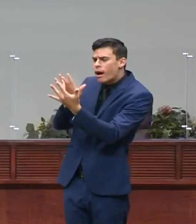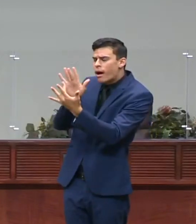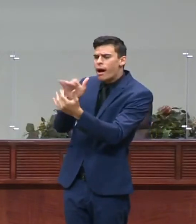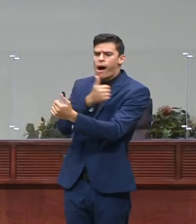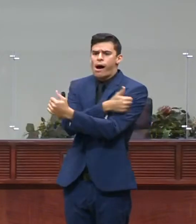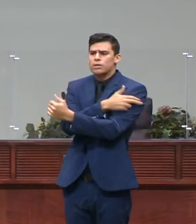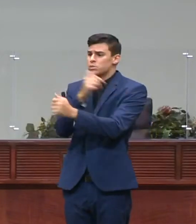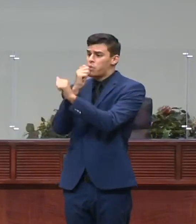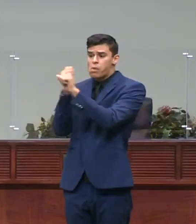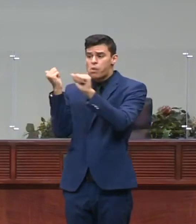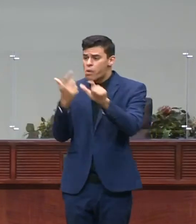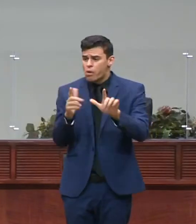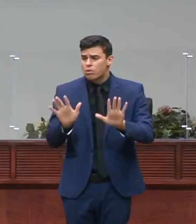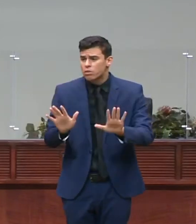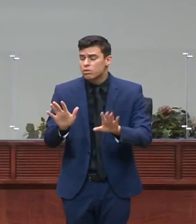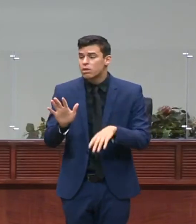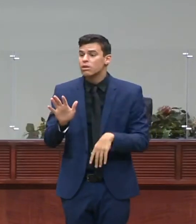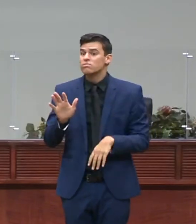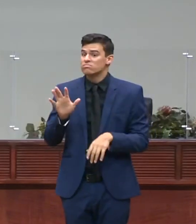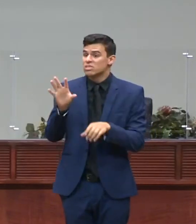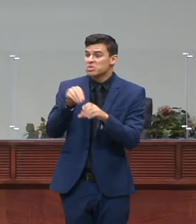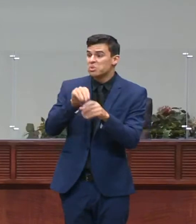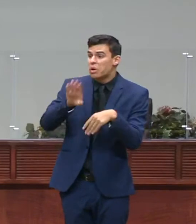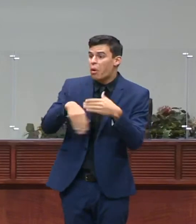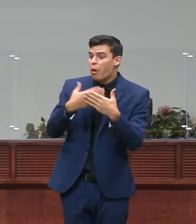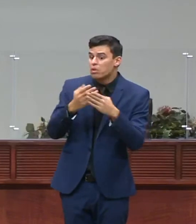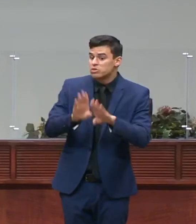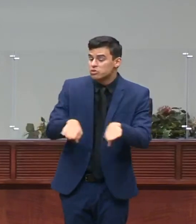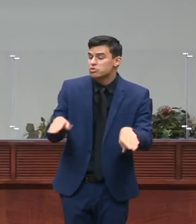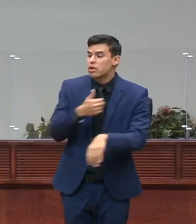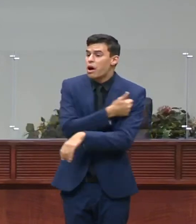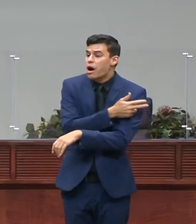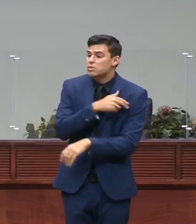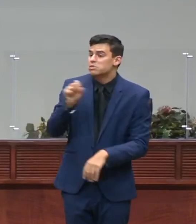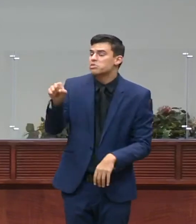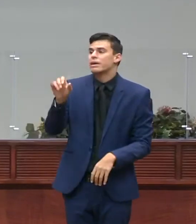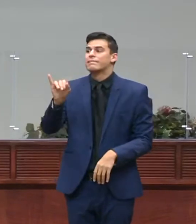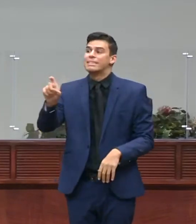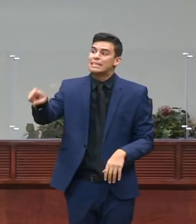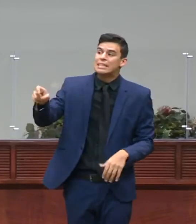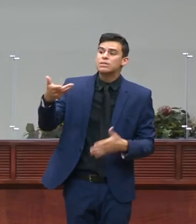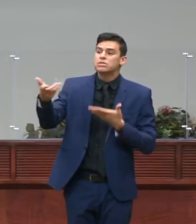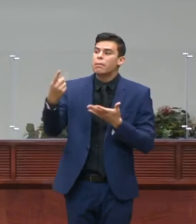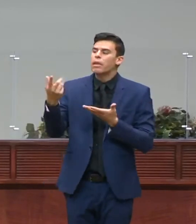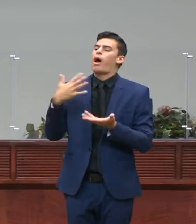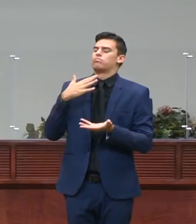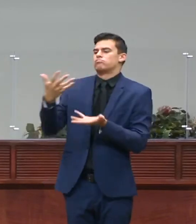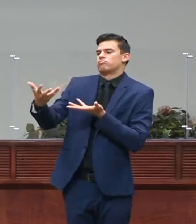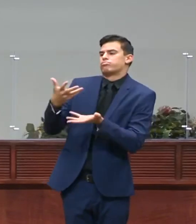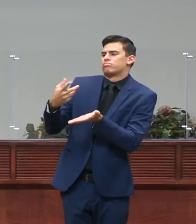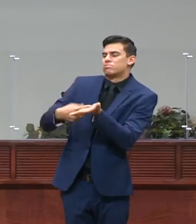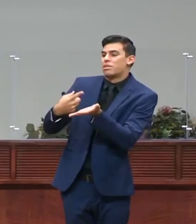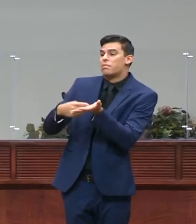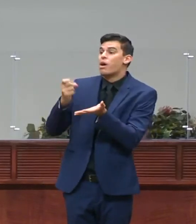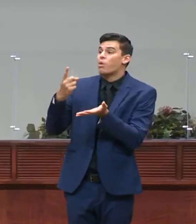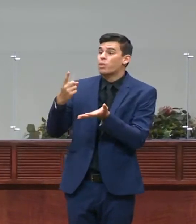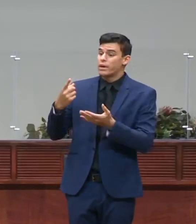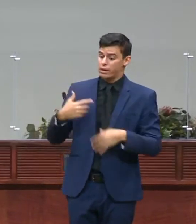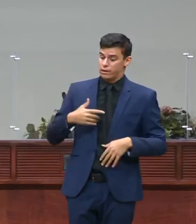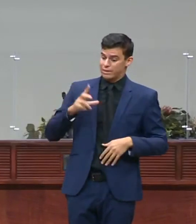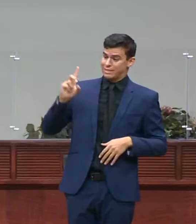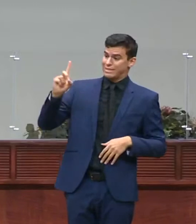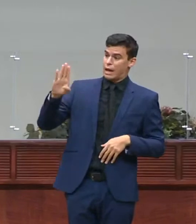hospitals, including children's hospitals, on cases and needs that they have. But because we don't have a centralized